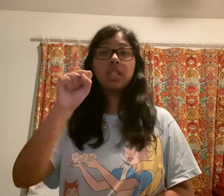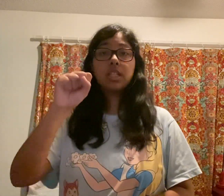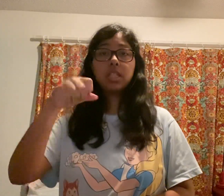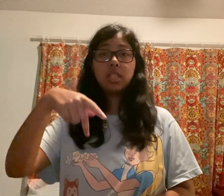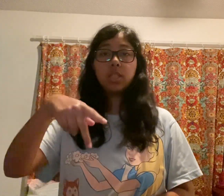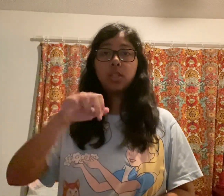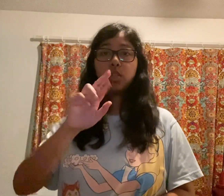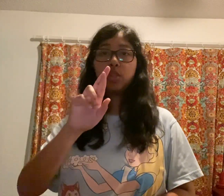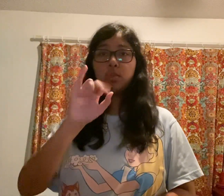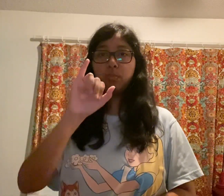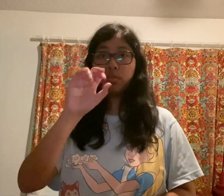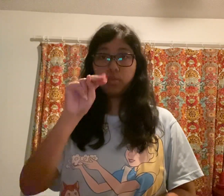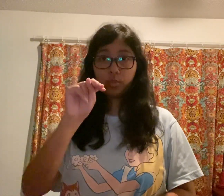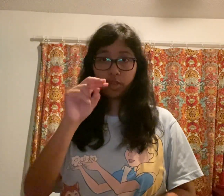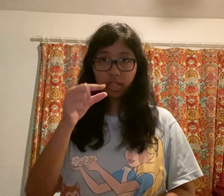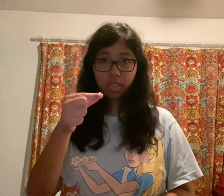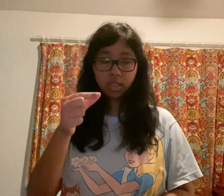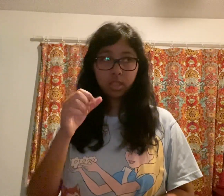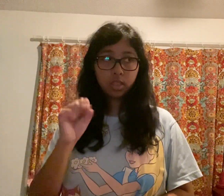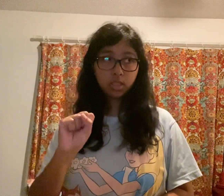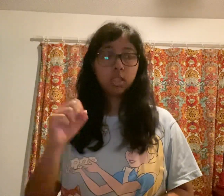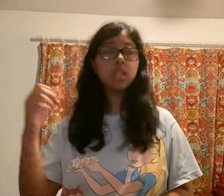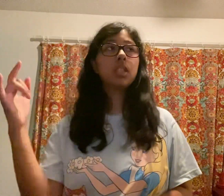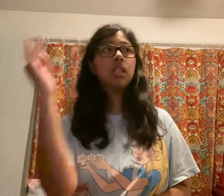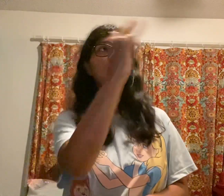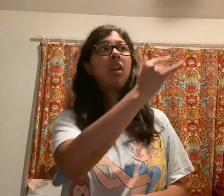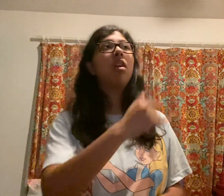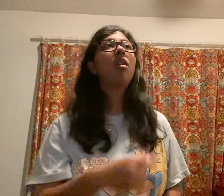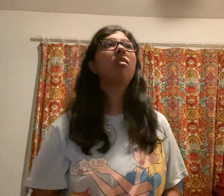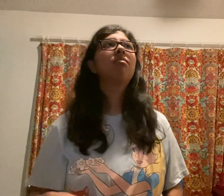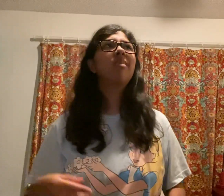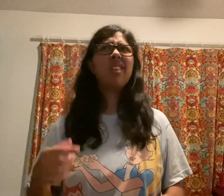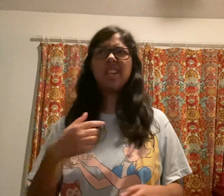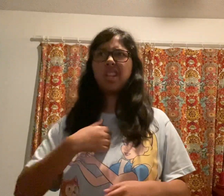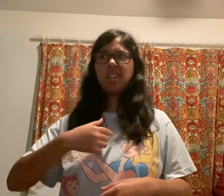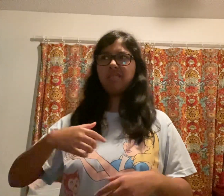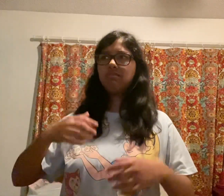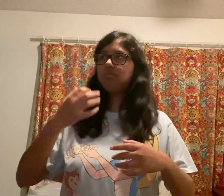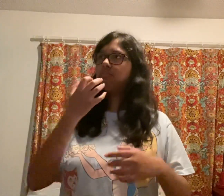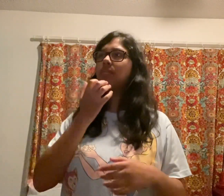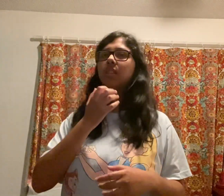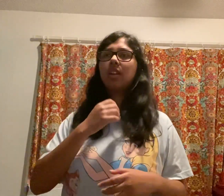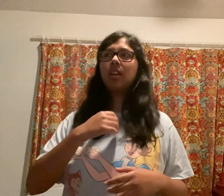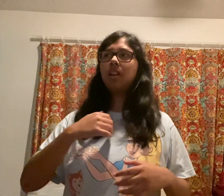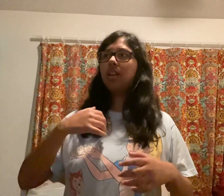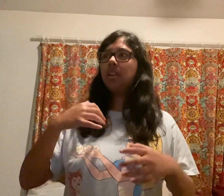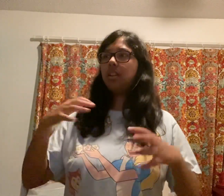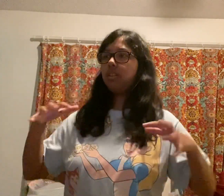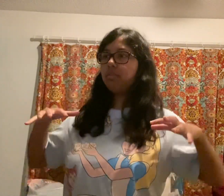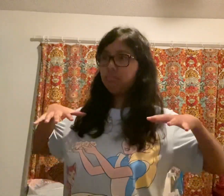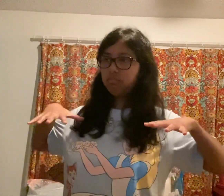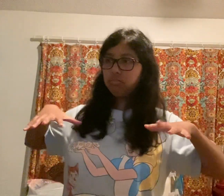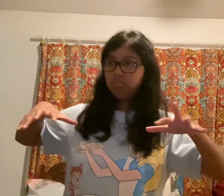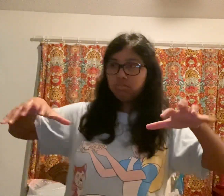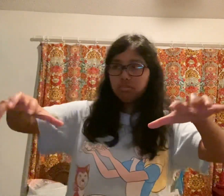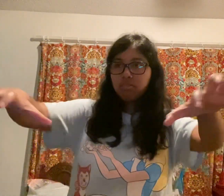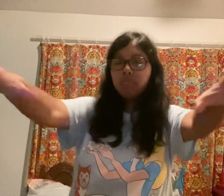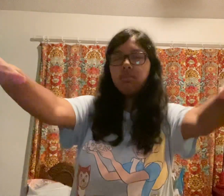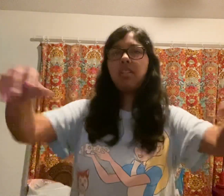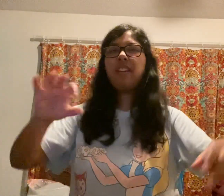As we entered the airport, we were struck by the beauty of the sculpture and the artwork. While walking through the terminal, we couldn't help but notice the paintings